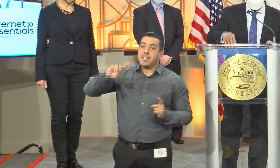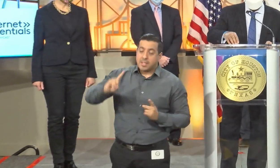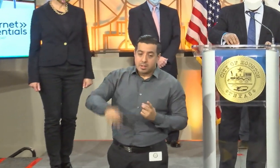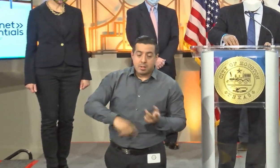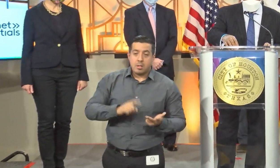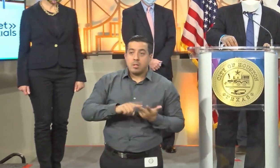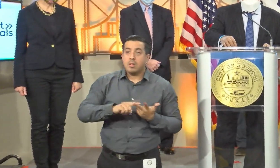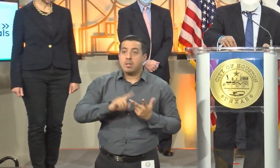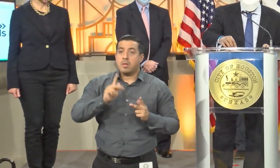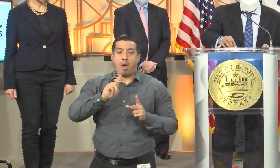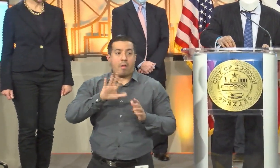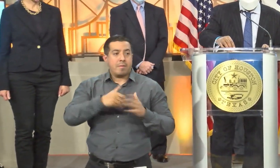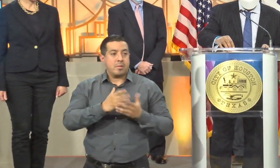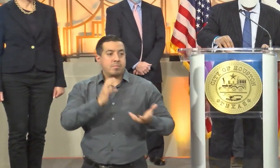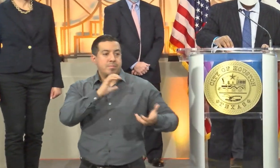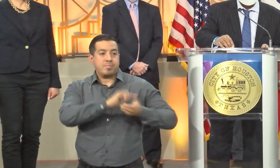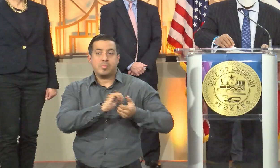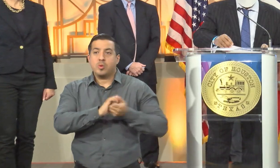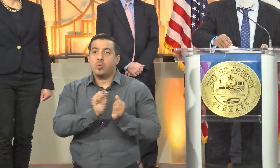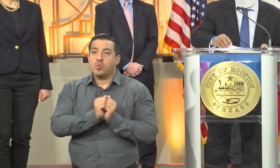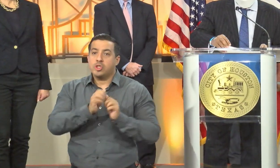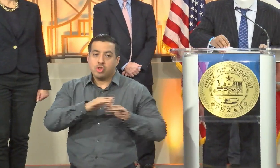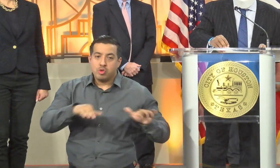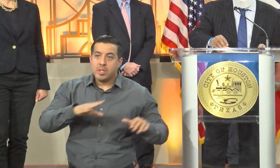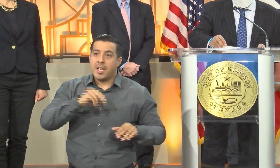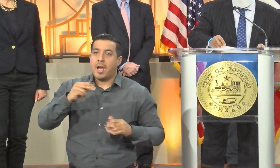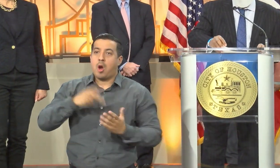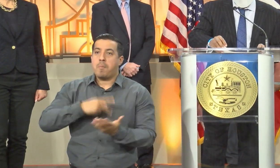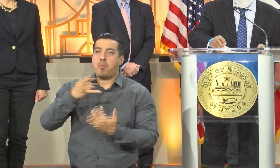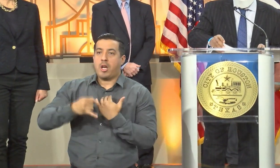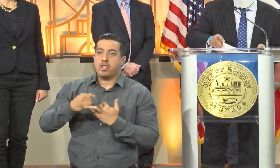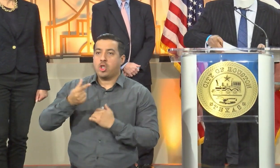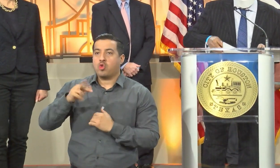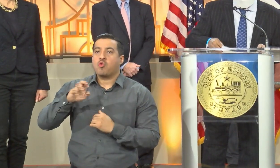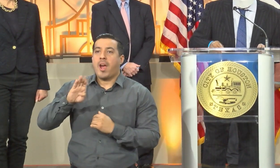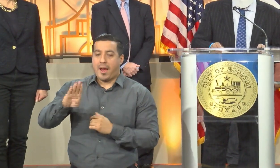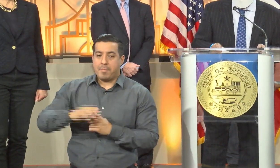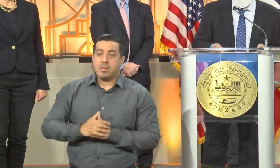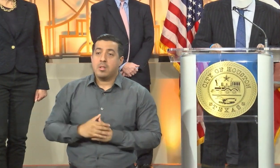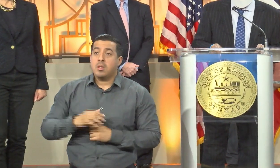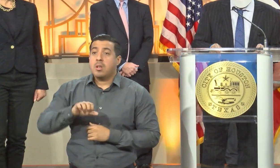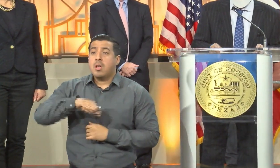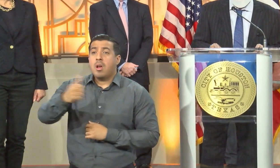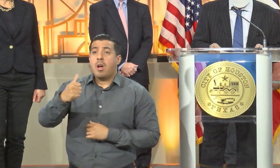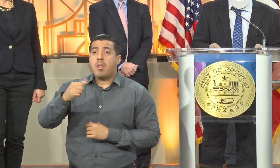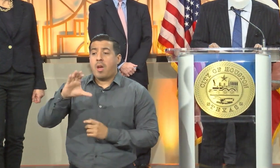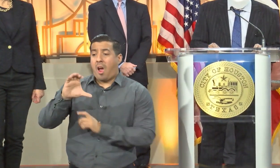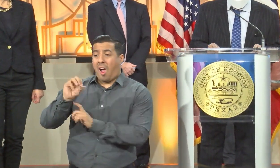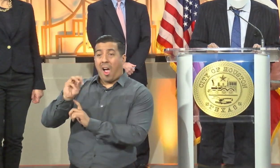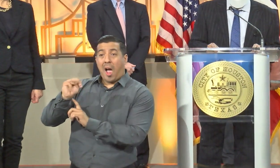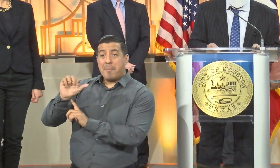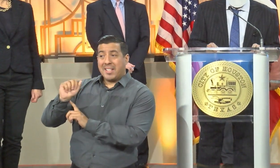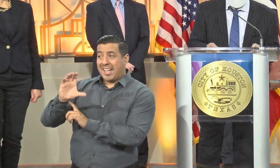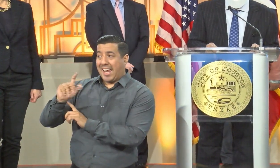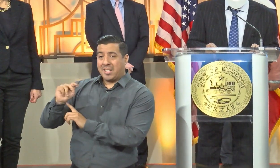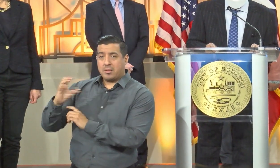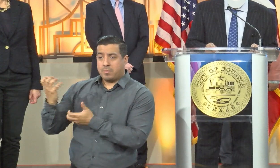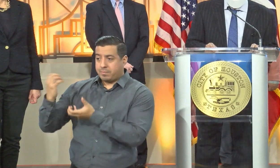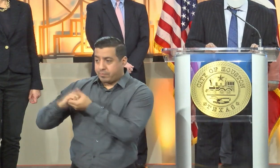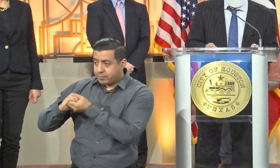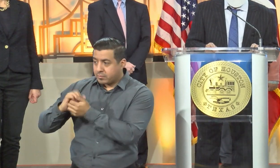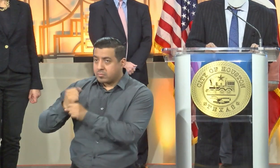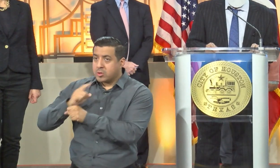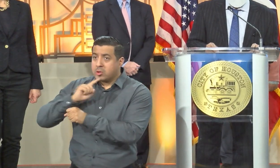Disabilities, the Collaborative for Children, and Project GRAD. Also, the City and Comcast have worked together to help